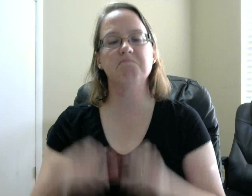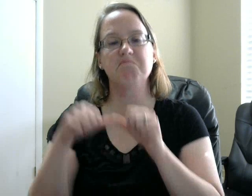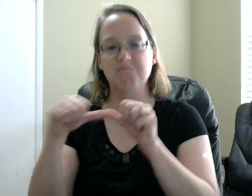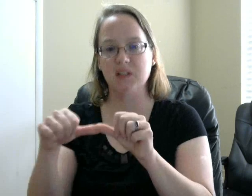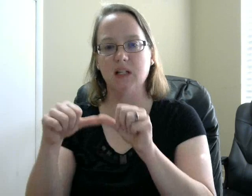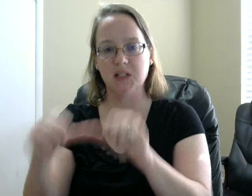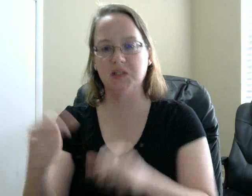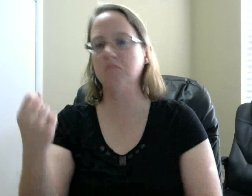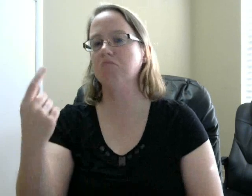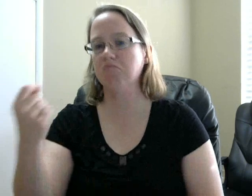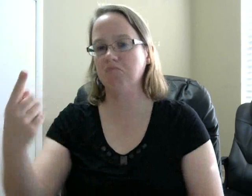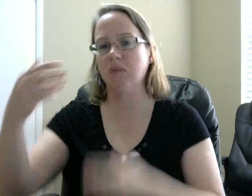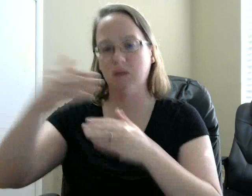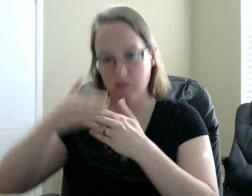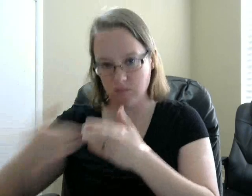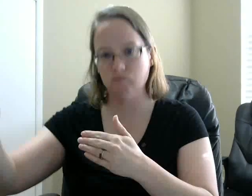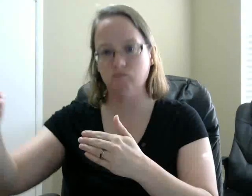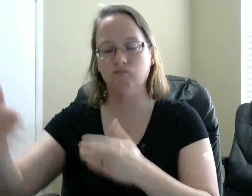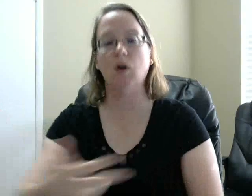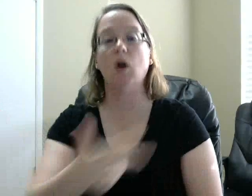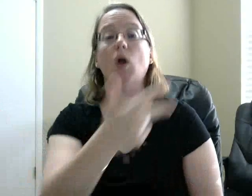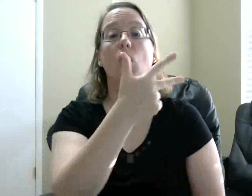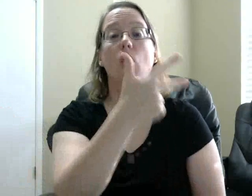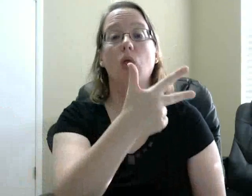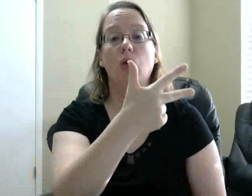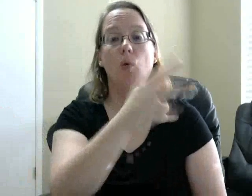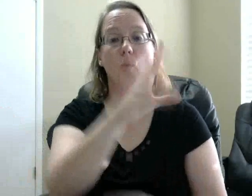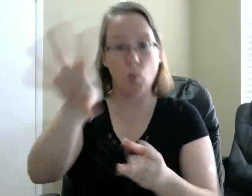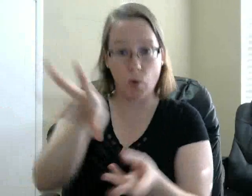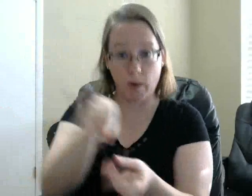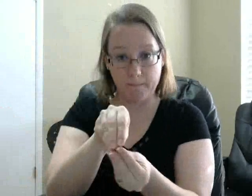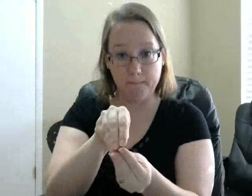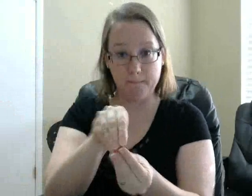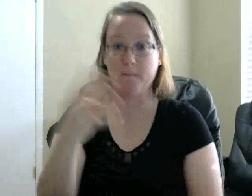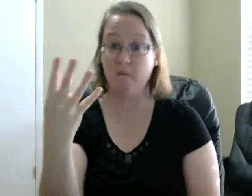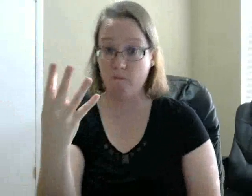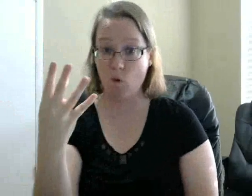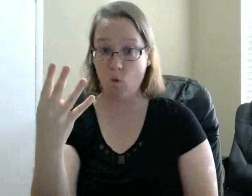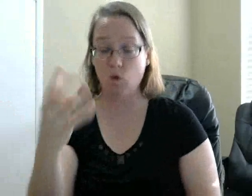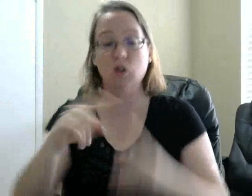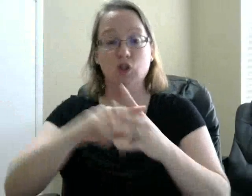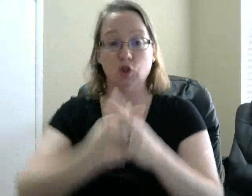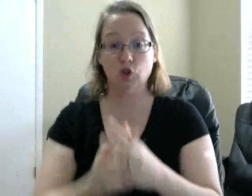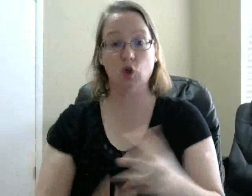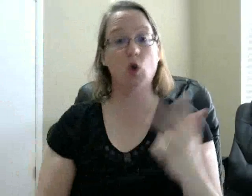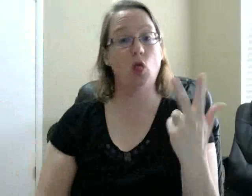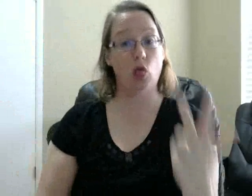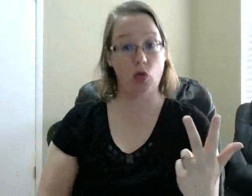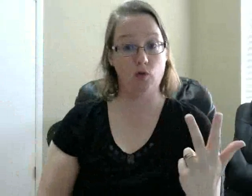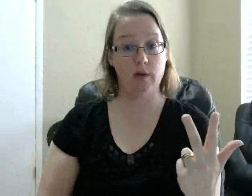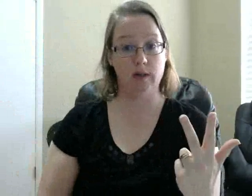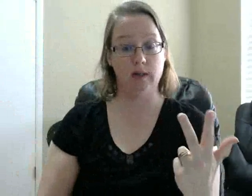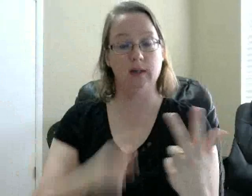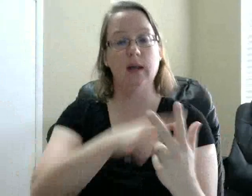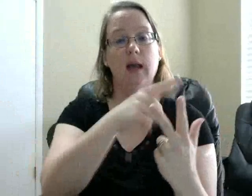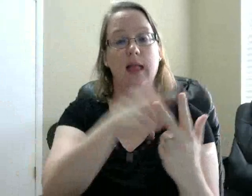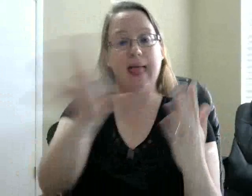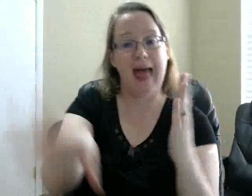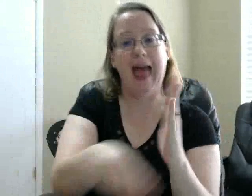So we're saying 3 plus 4. So let's start at 3. So I have 3 here. And we're going to add 4 to that 3. So